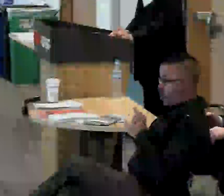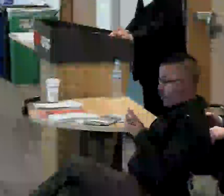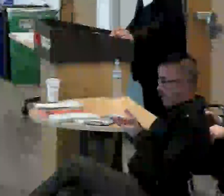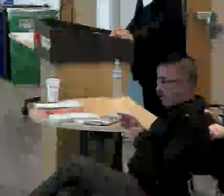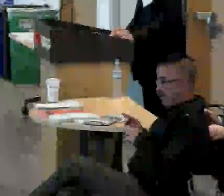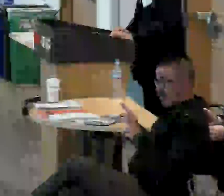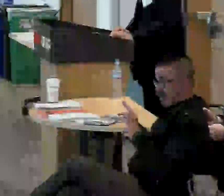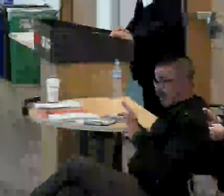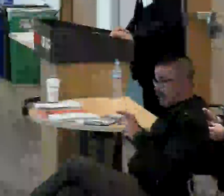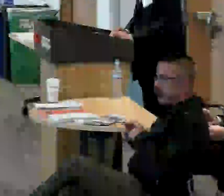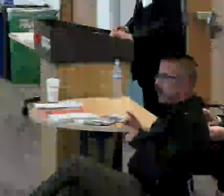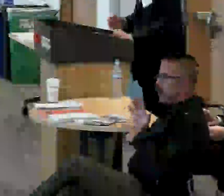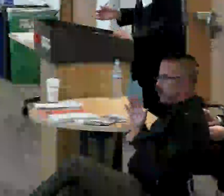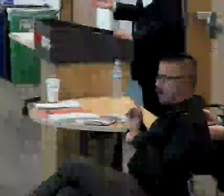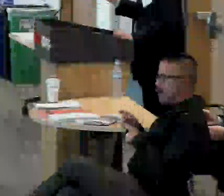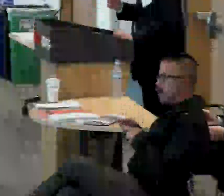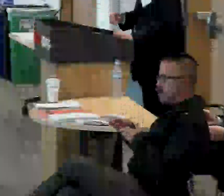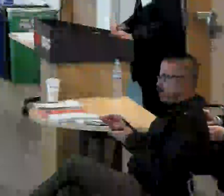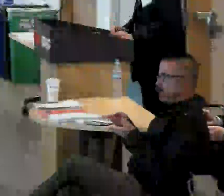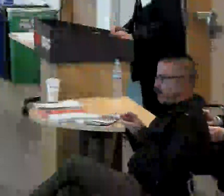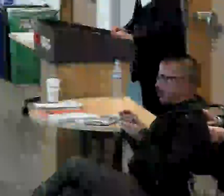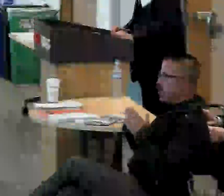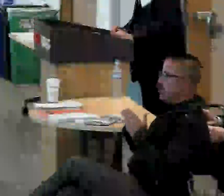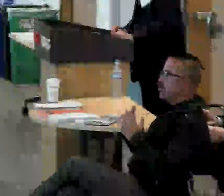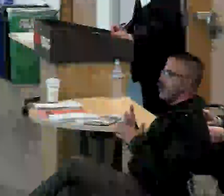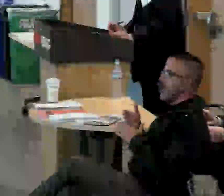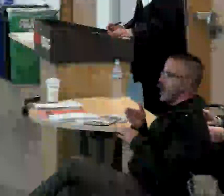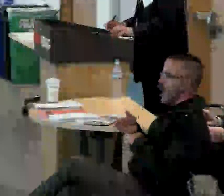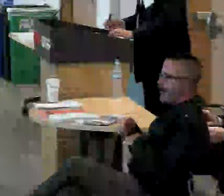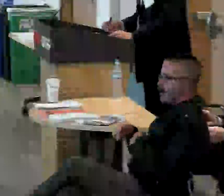to share some of that as around to help build awareness after the meeting.